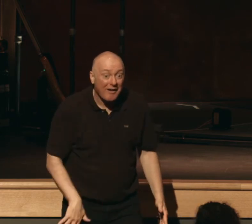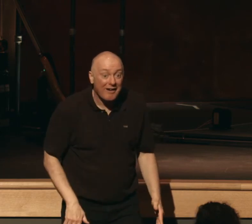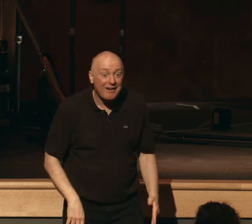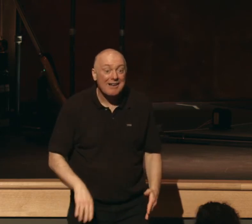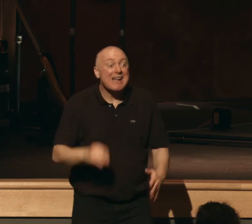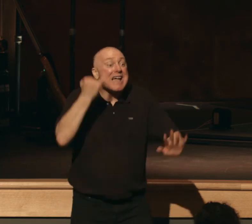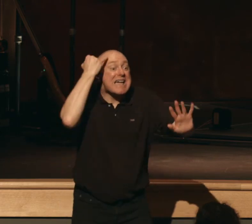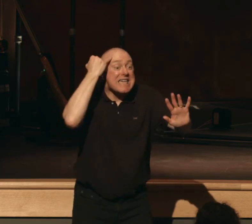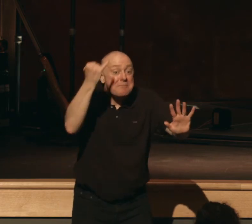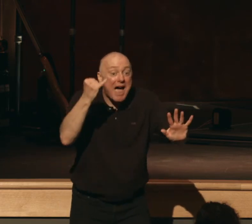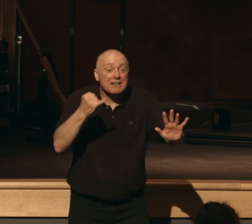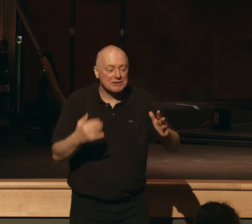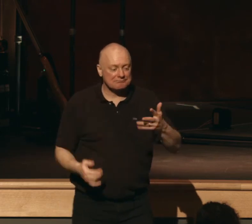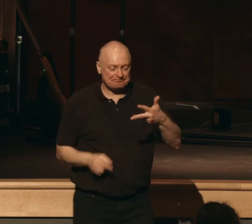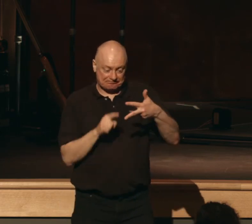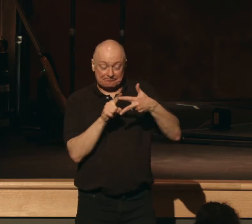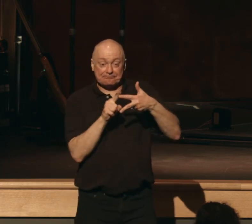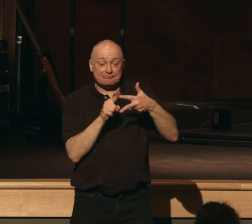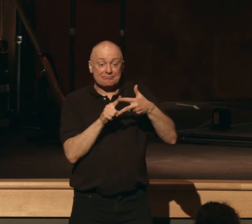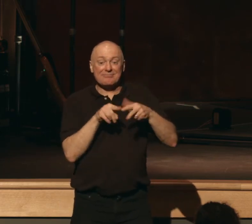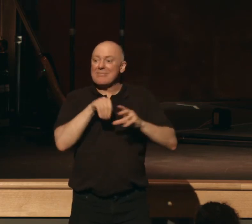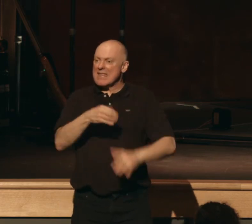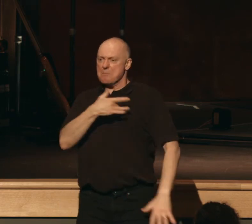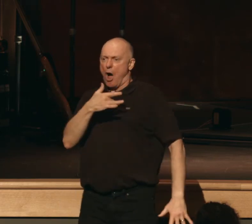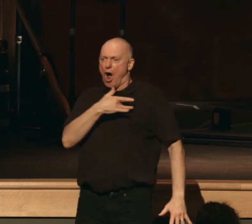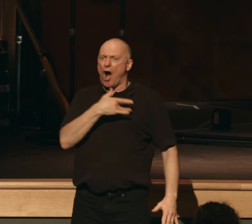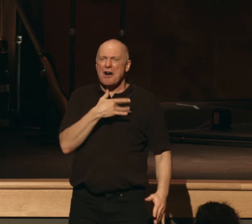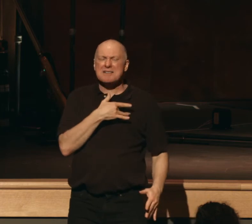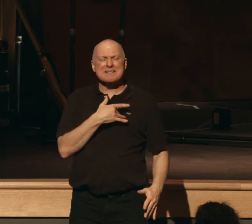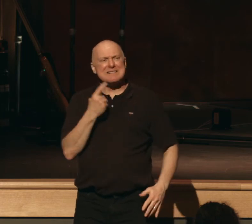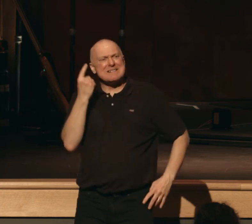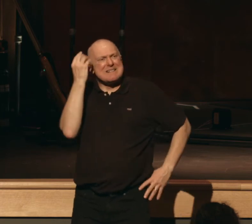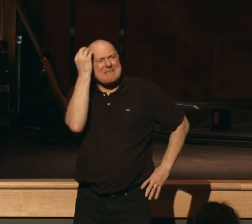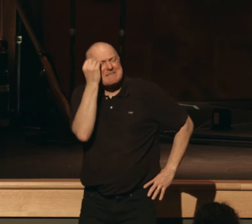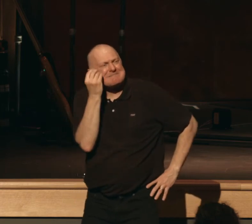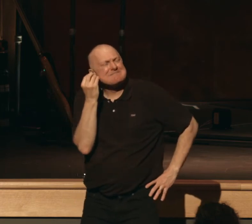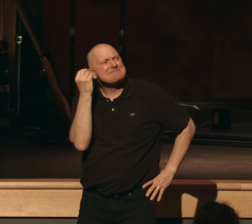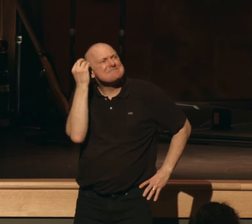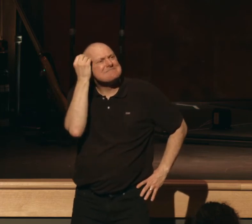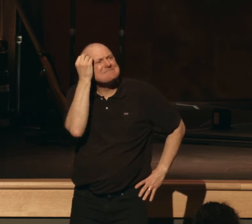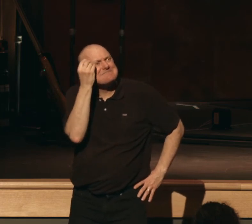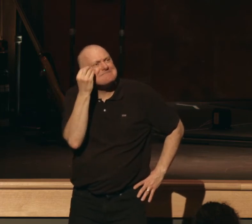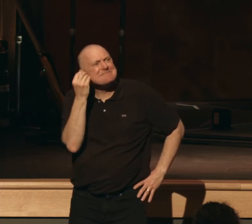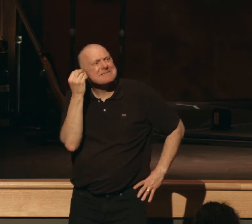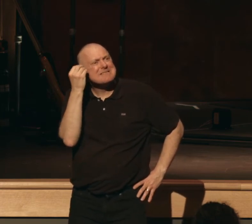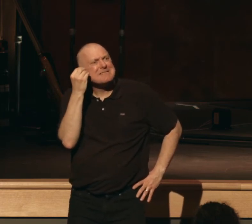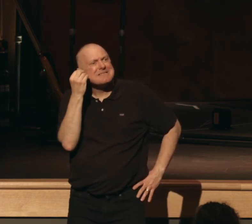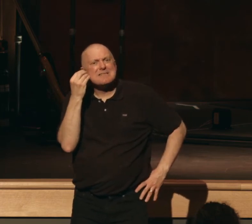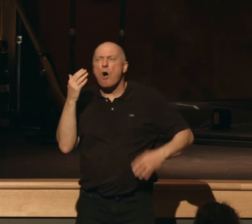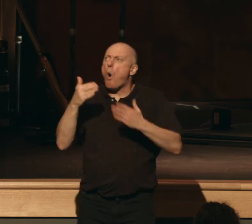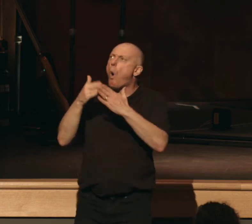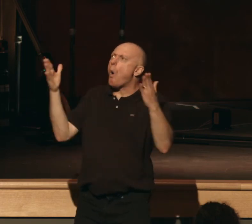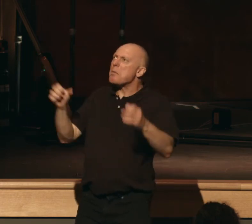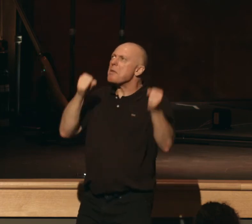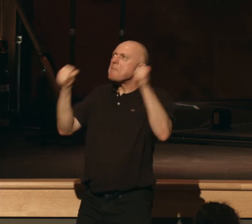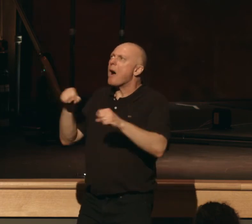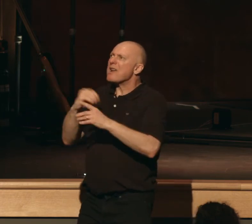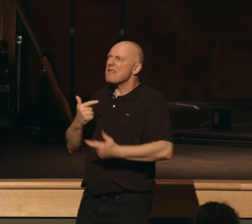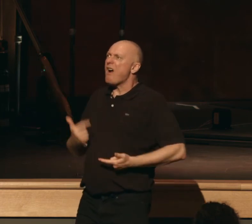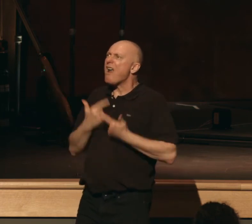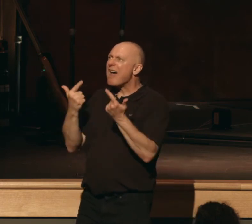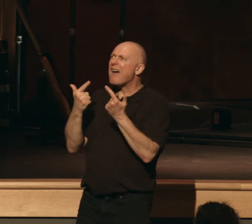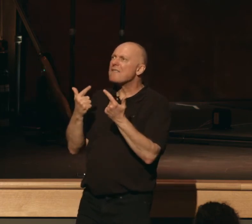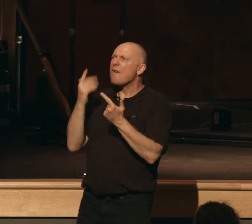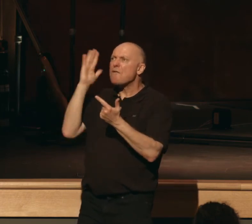if you had this verse, I had this verse in my heart, and we chose to think about it and open up the channel of power in our lives for the Spirit